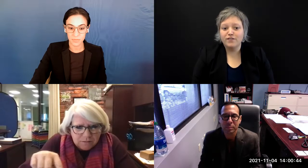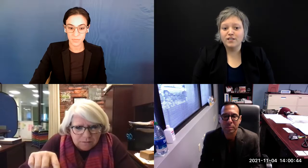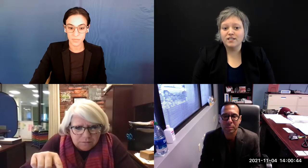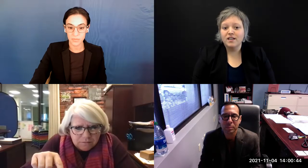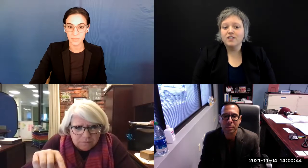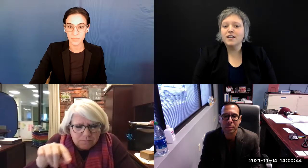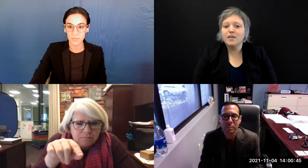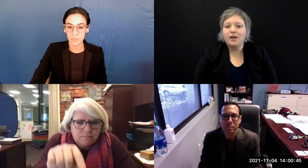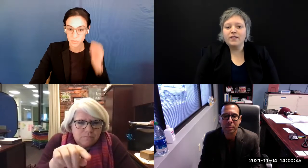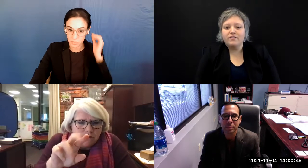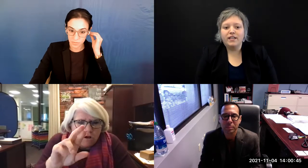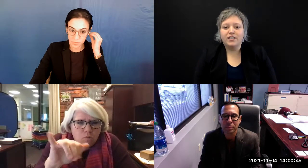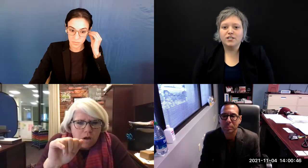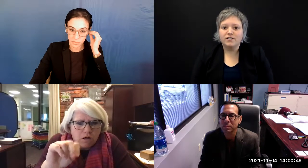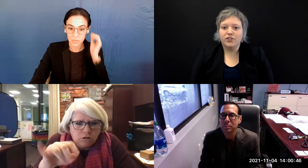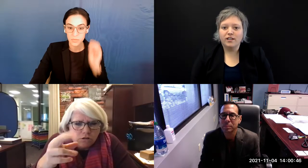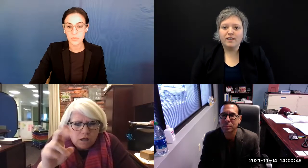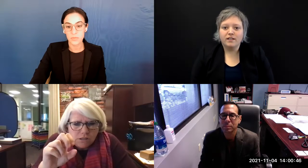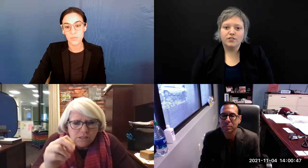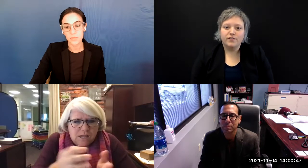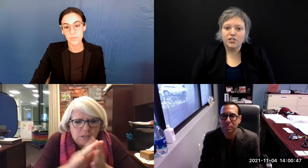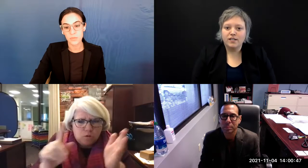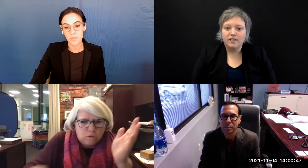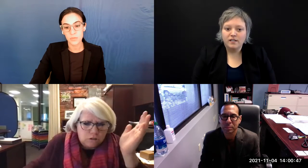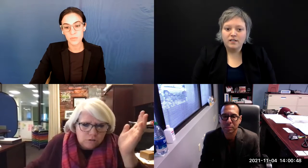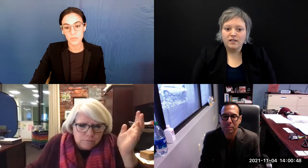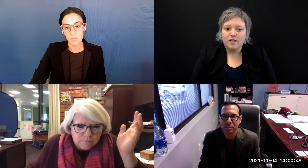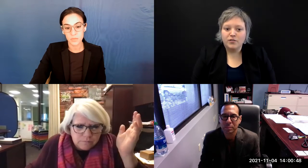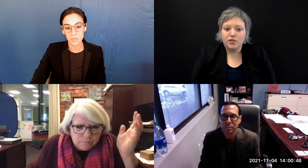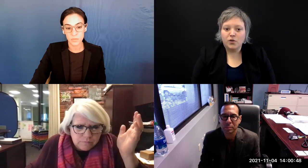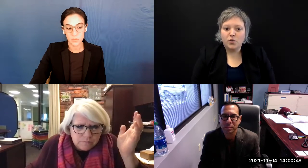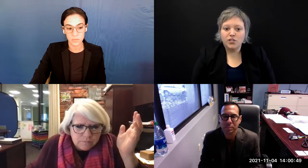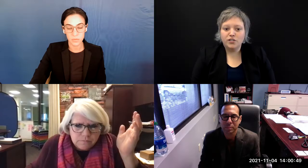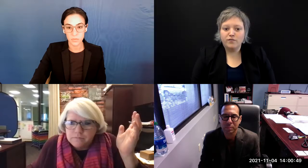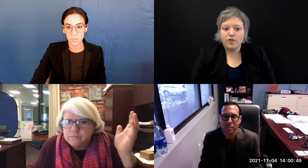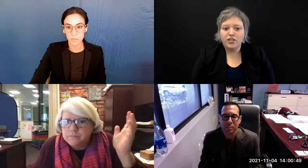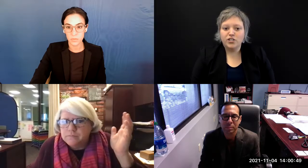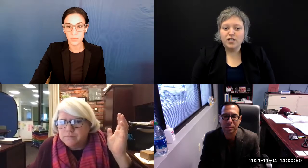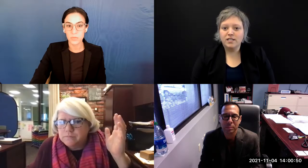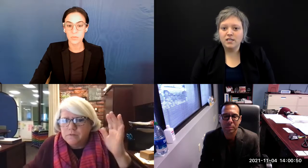this, talking about the advantages of early intervention. There's a question from Ryan Johnson.